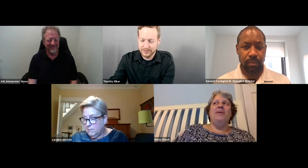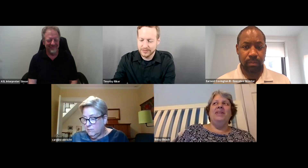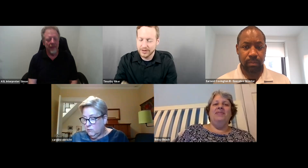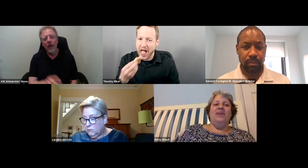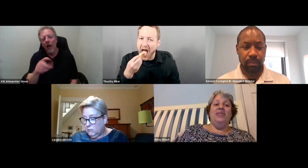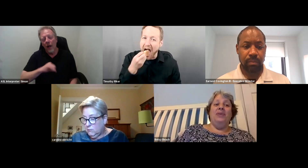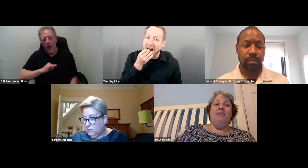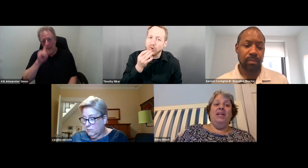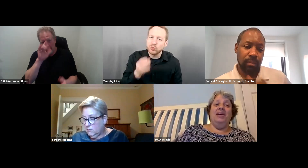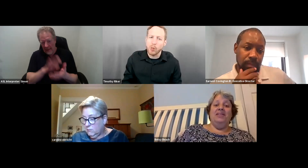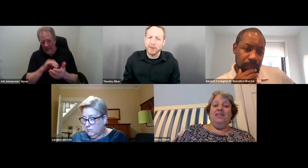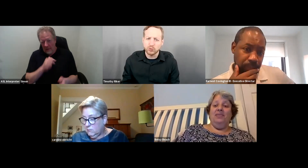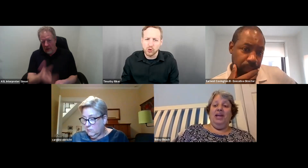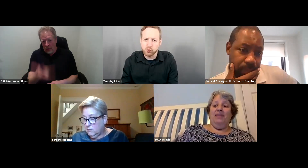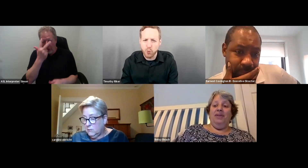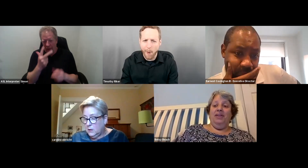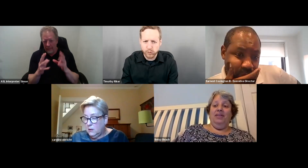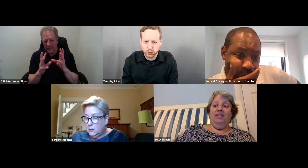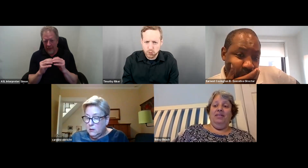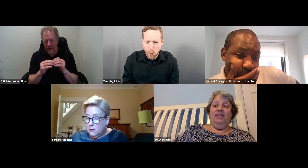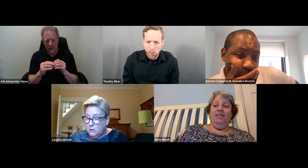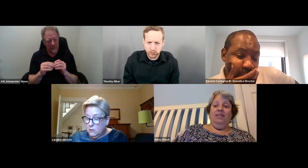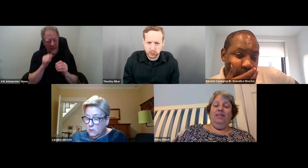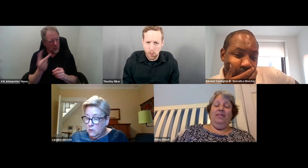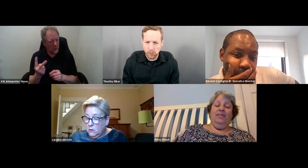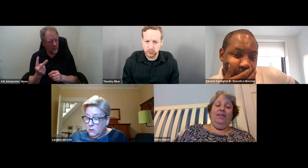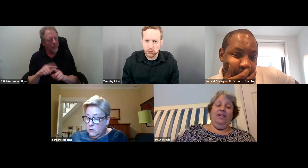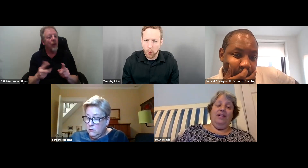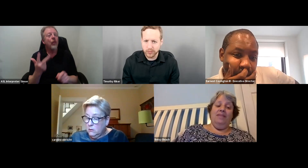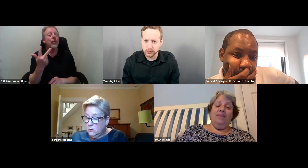I believe there are 3 meetings that we haven't